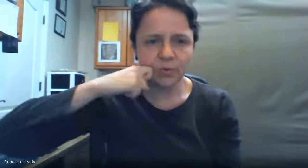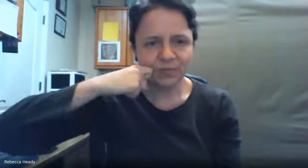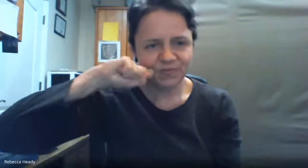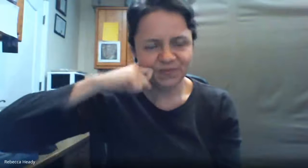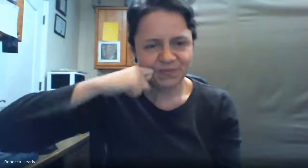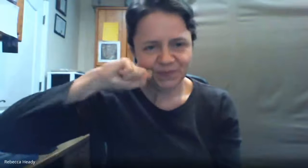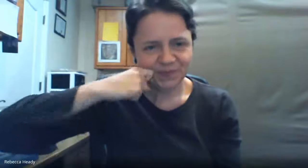Apple.